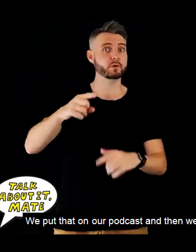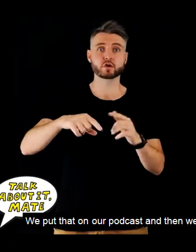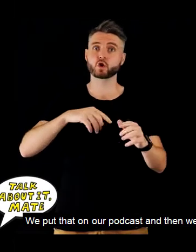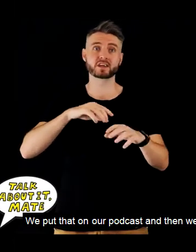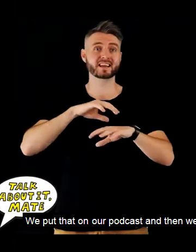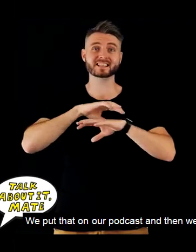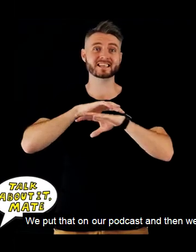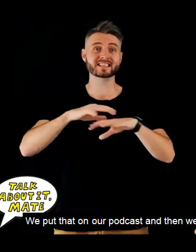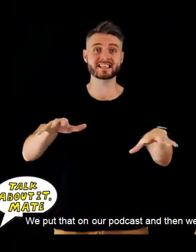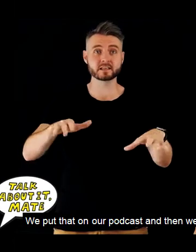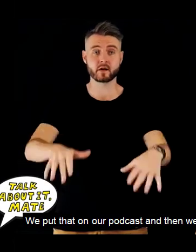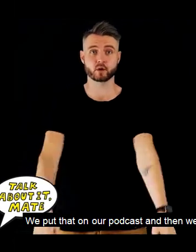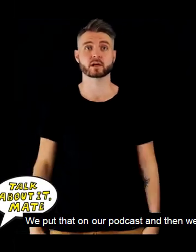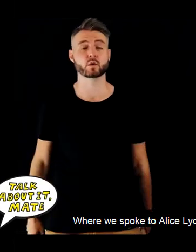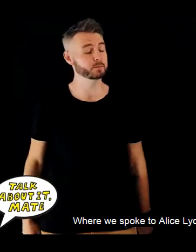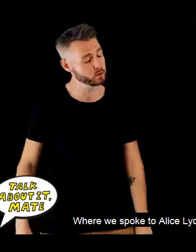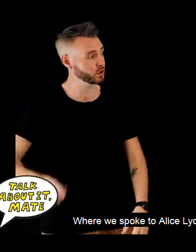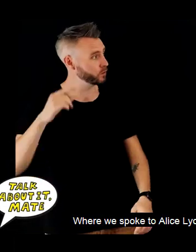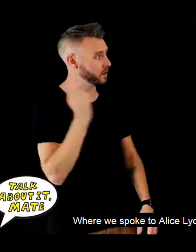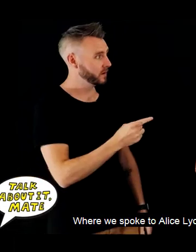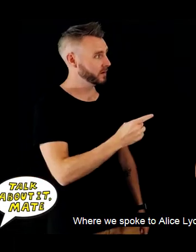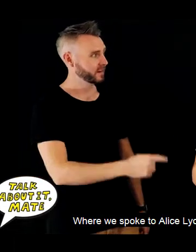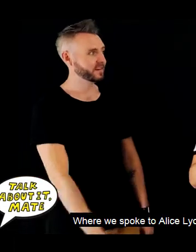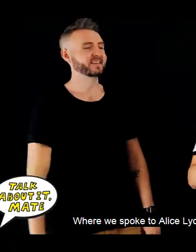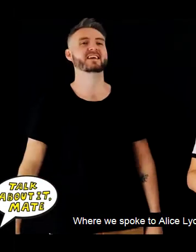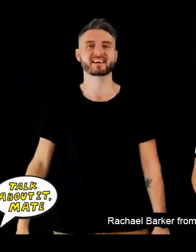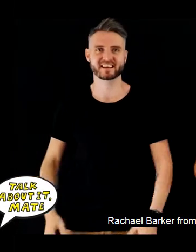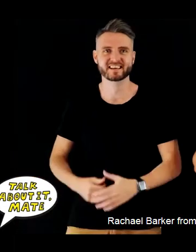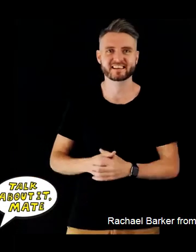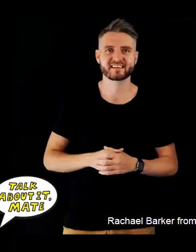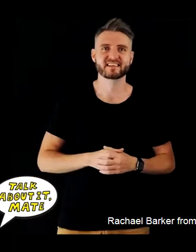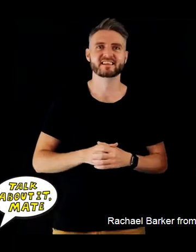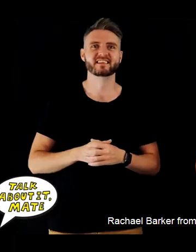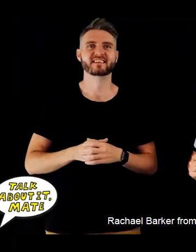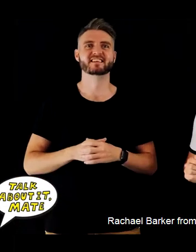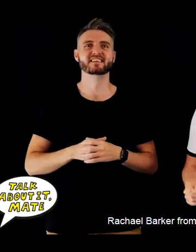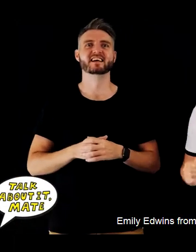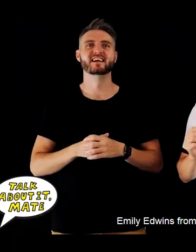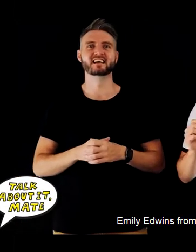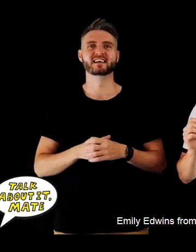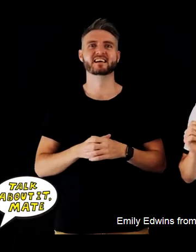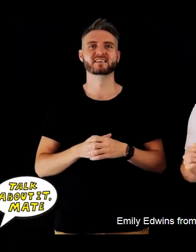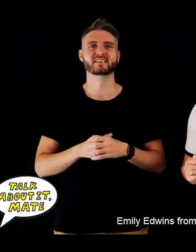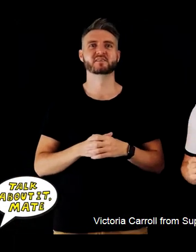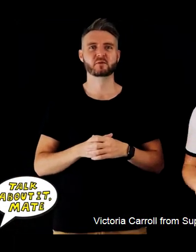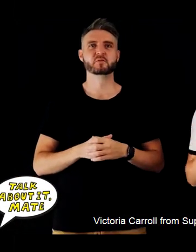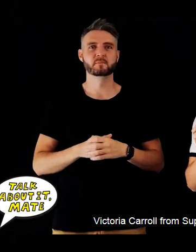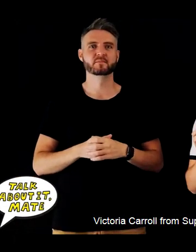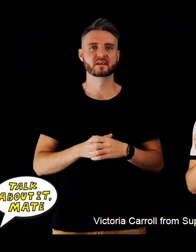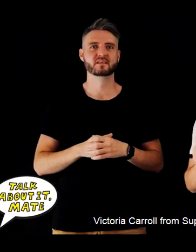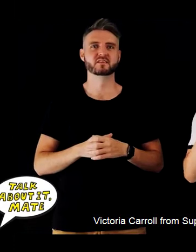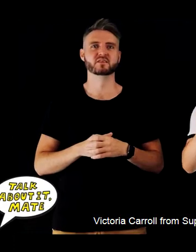and then we recorded an entire season of our podcast where we spoke to Alice Lyons from Dark Coffee, Rachel Barker from Mindful Tao, Emily Edwards from